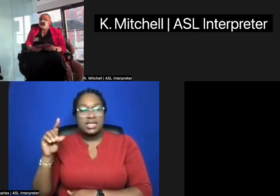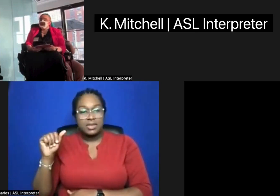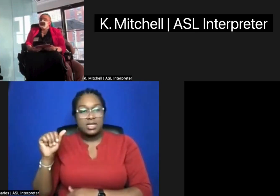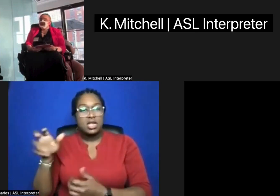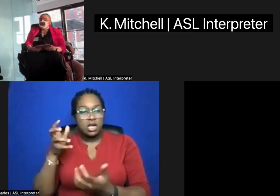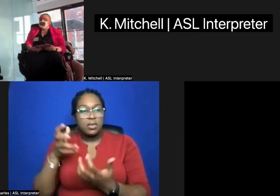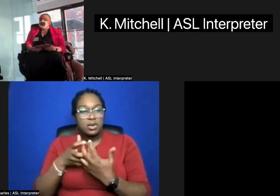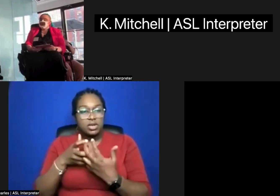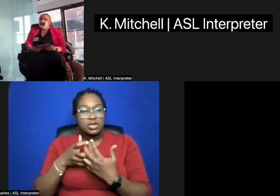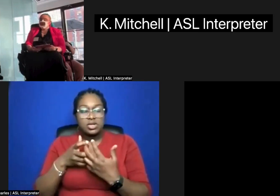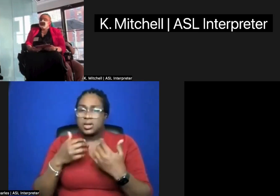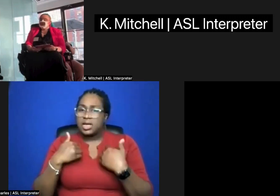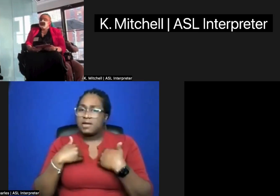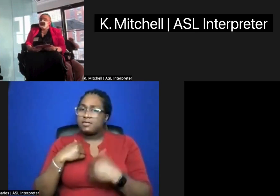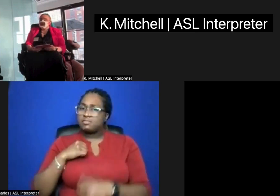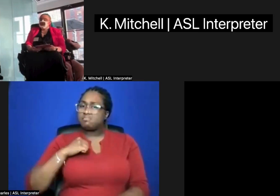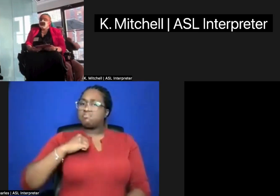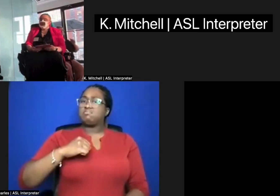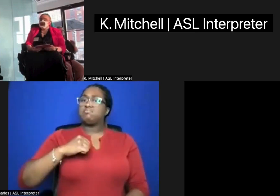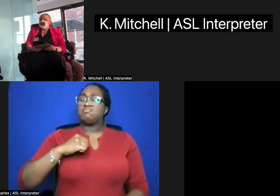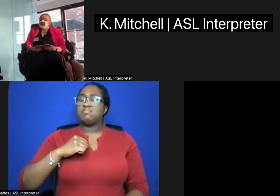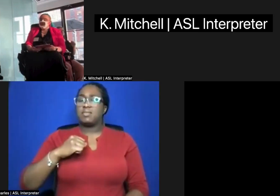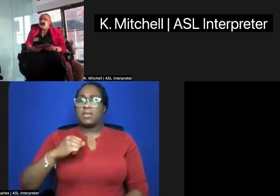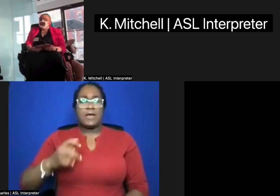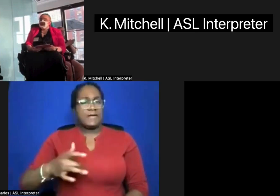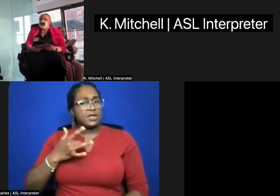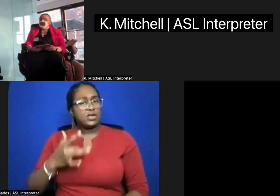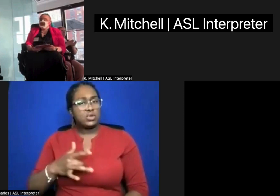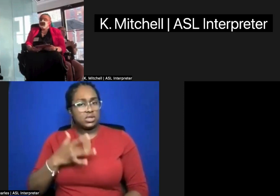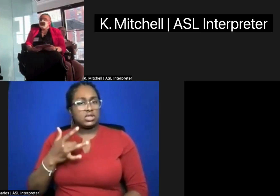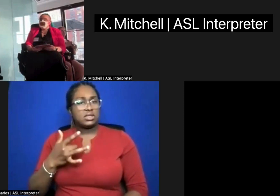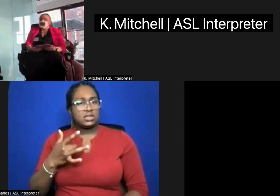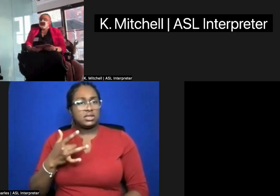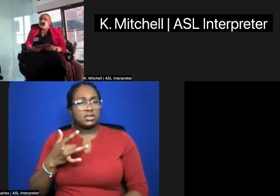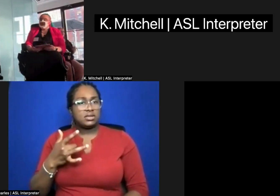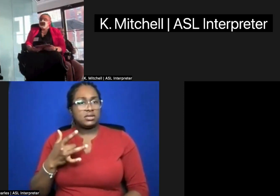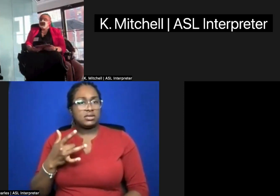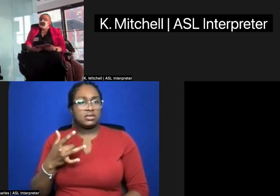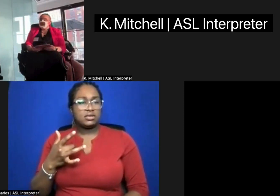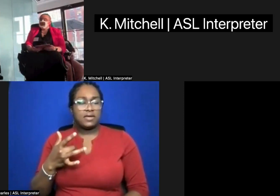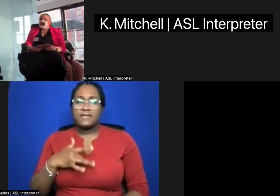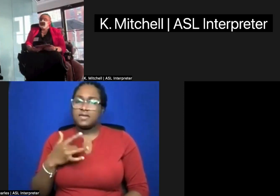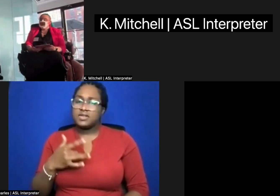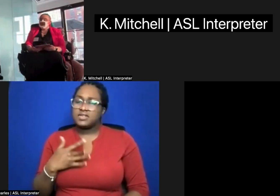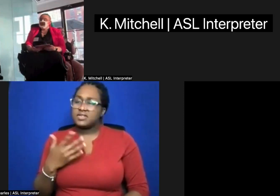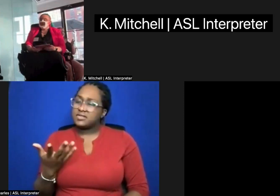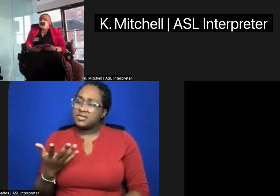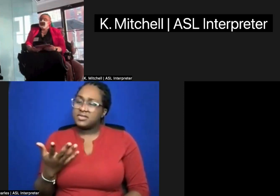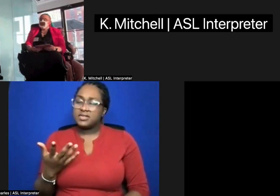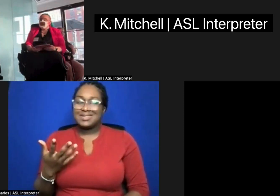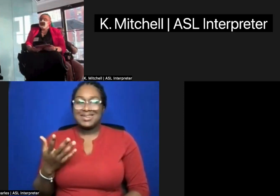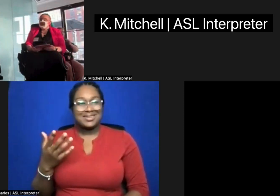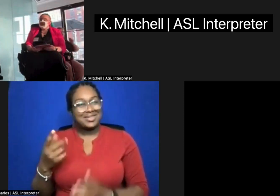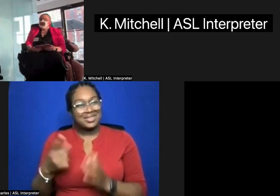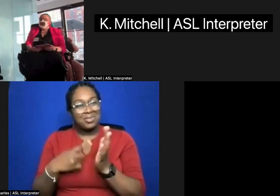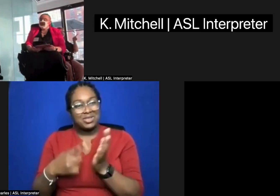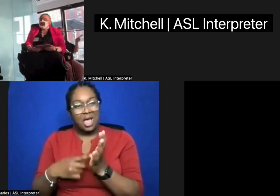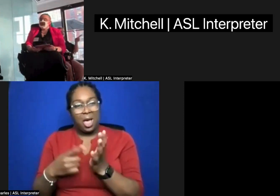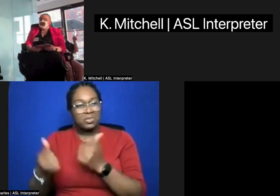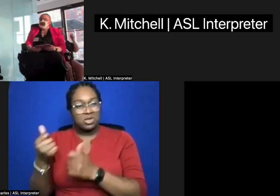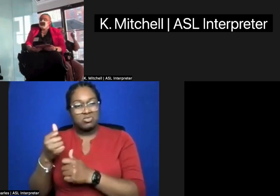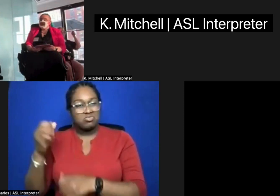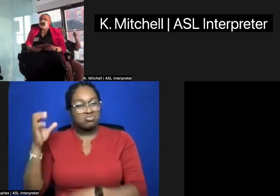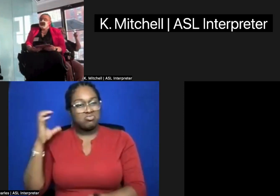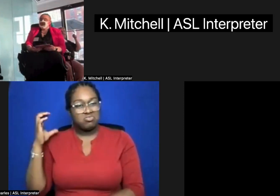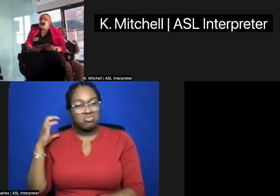being assertive feels, I think, I don't know, I'm assuming, but I think it came off to employers or management